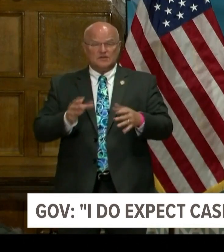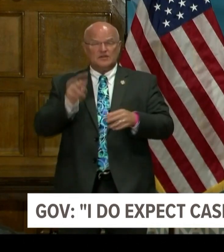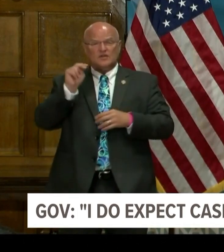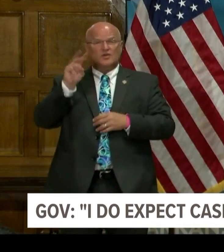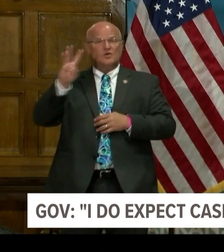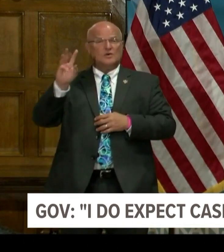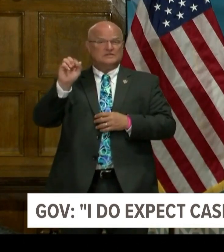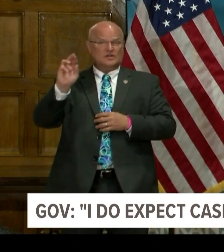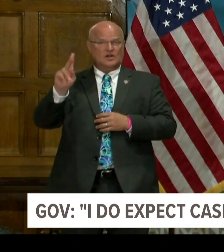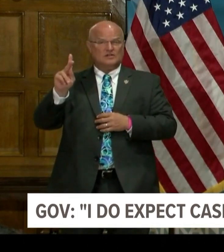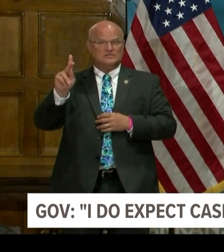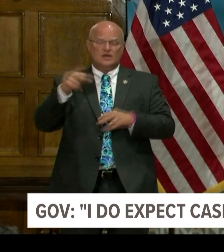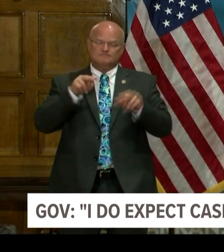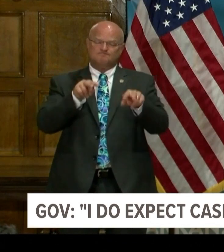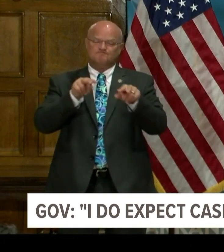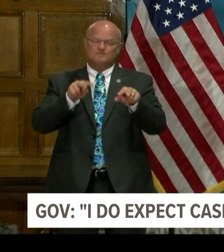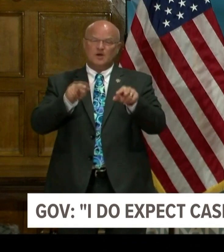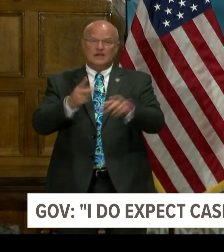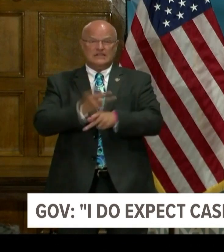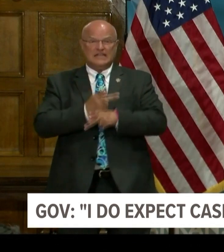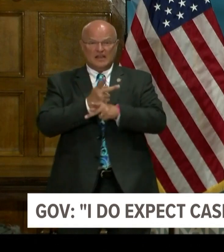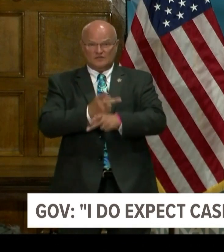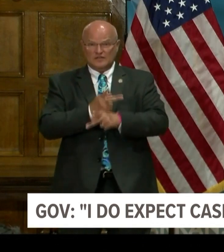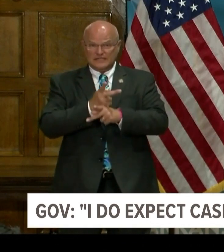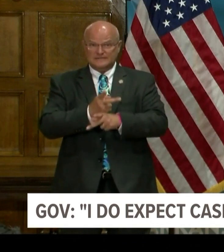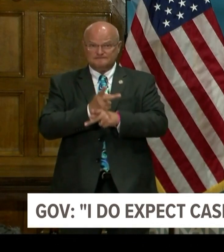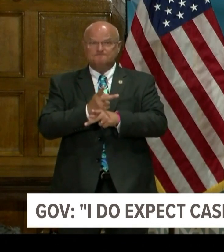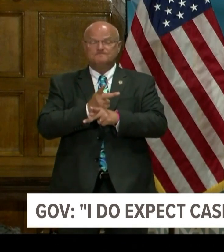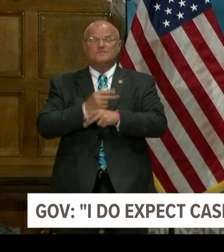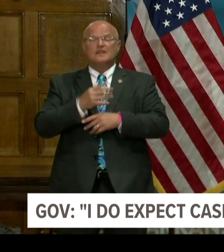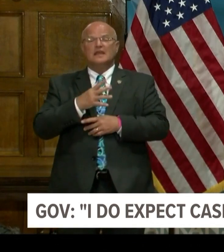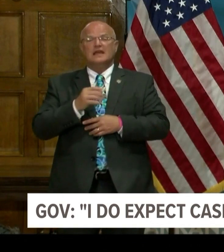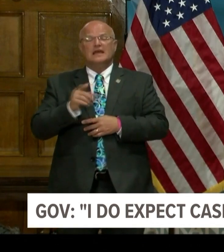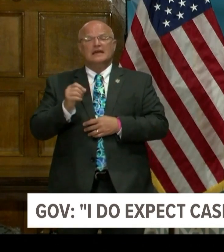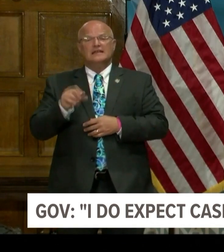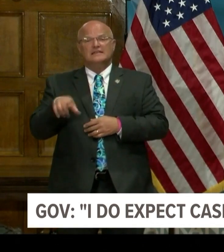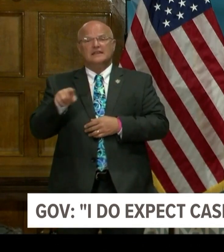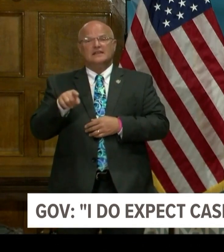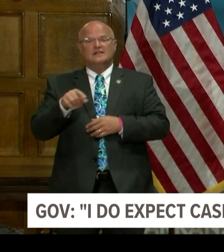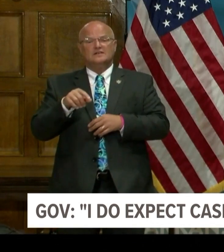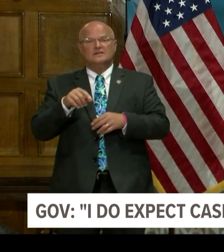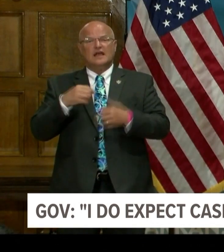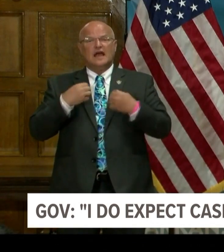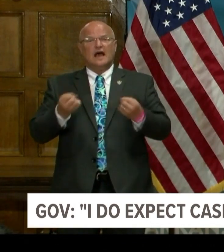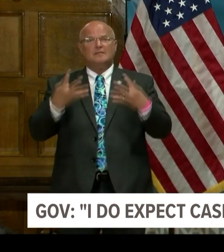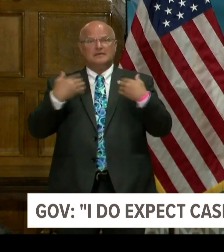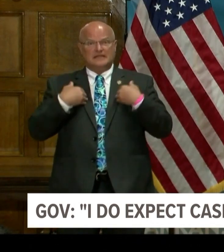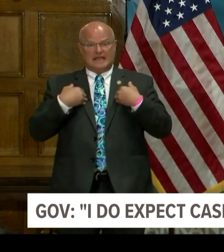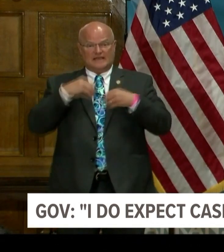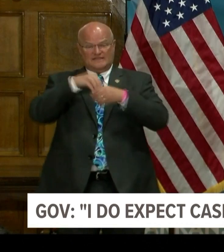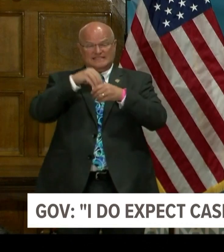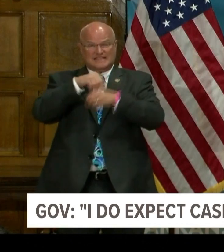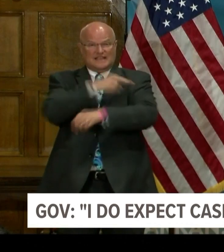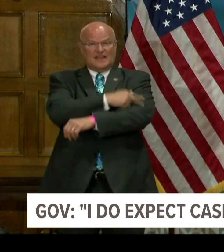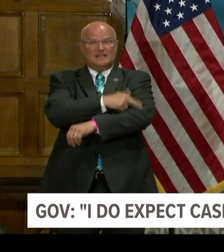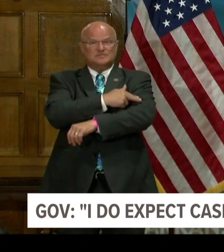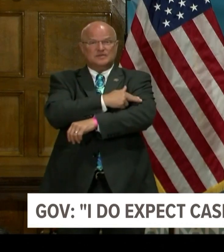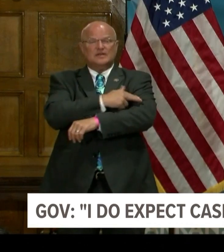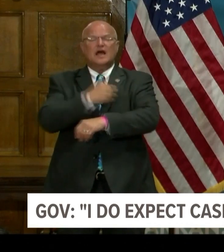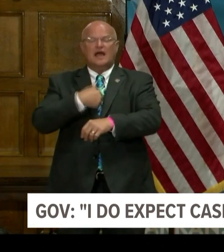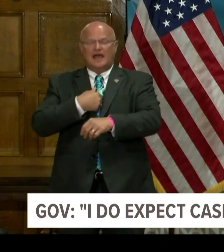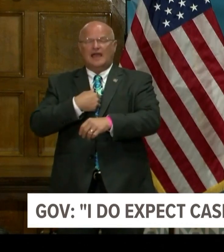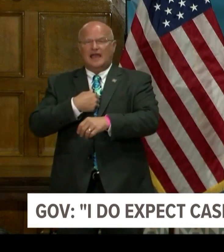there, and monitoring that very carefully as to their capacity. And they do